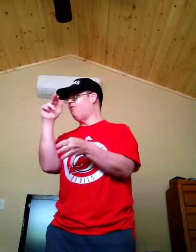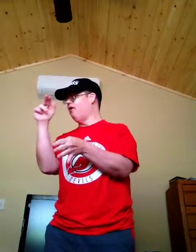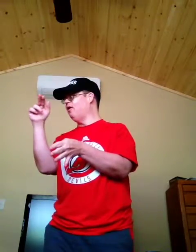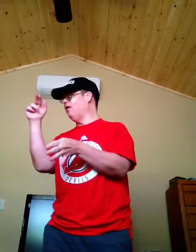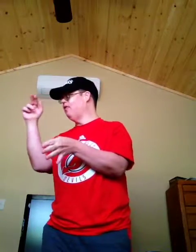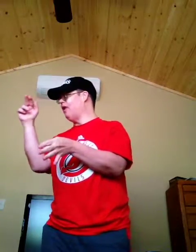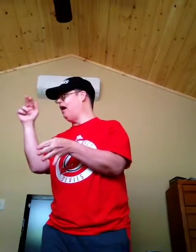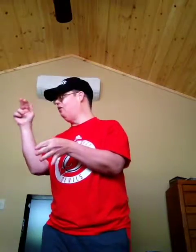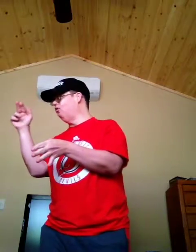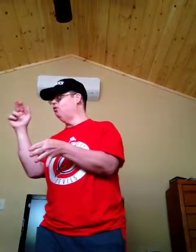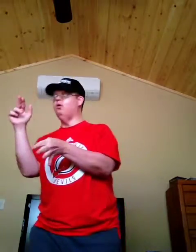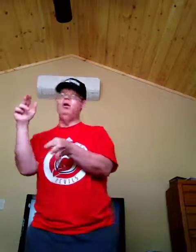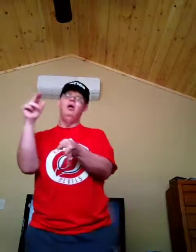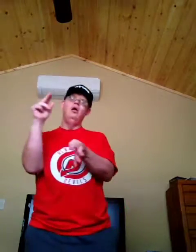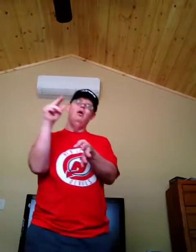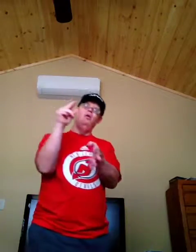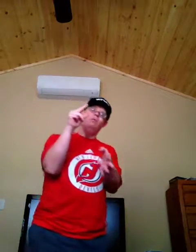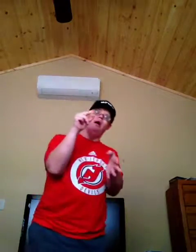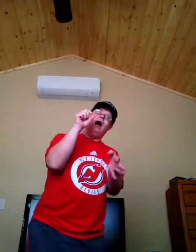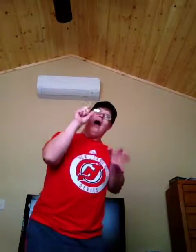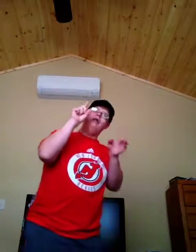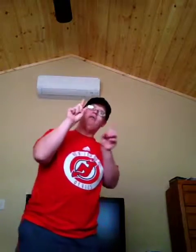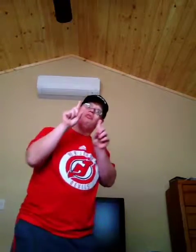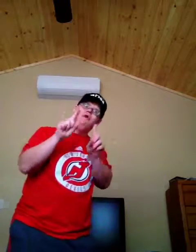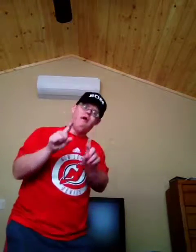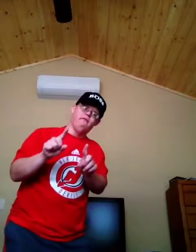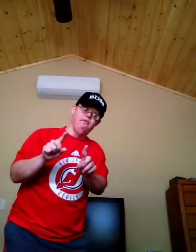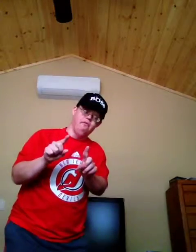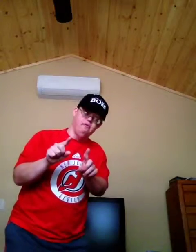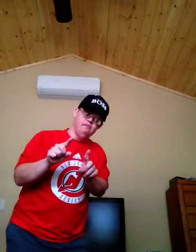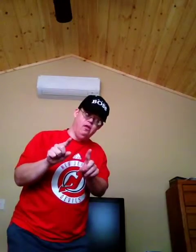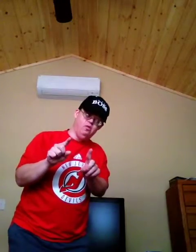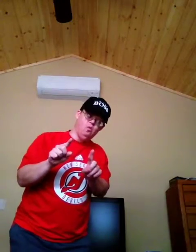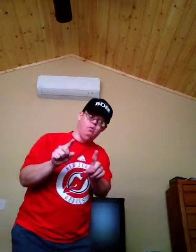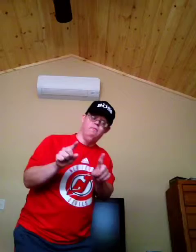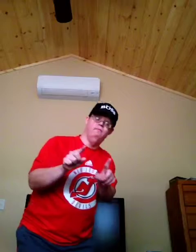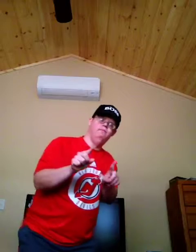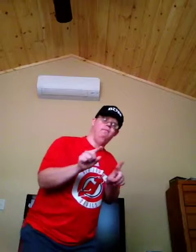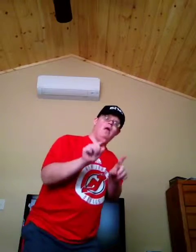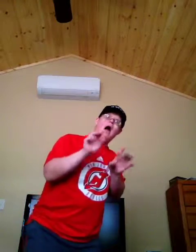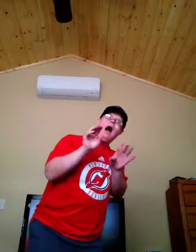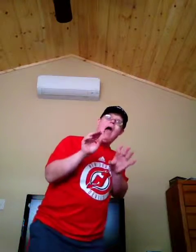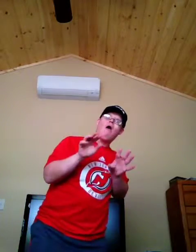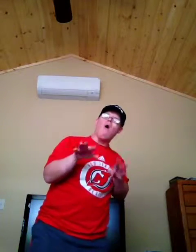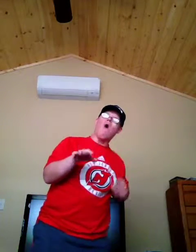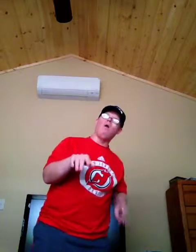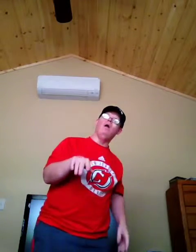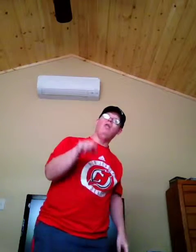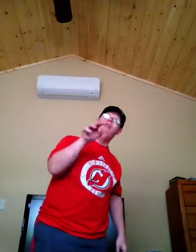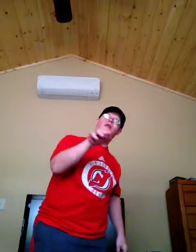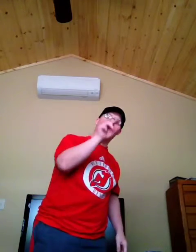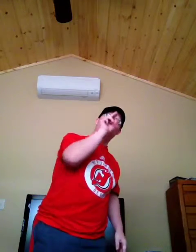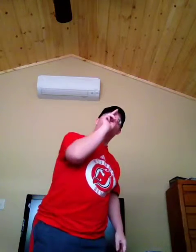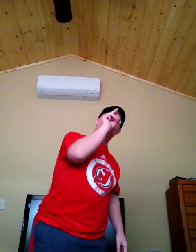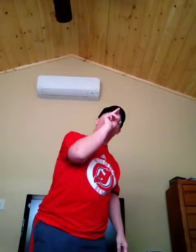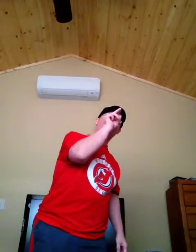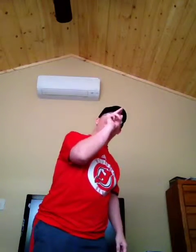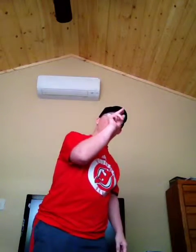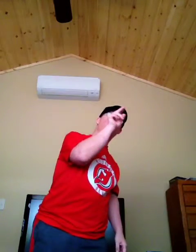on everything that I do. But I just thought of something really cool. I call it the New